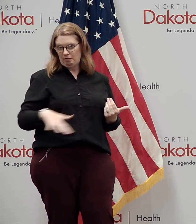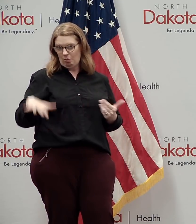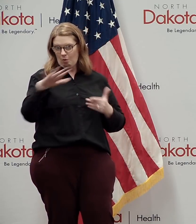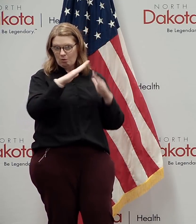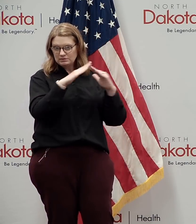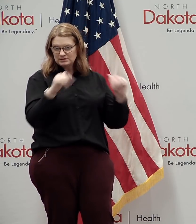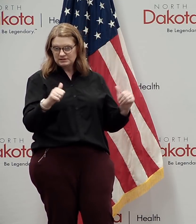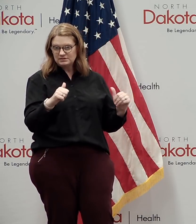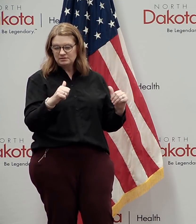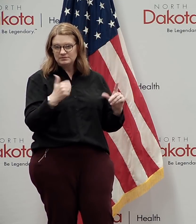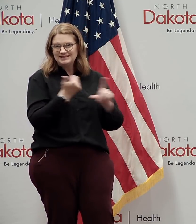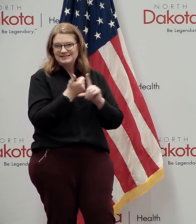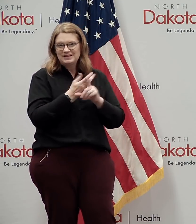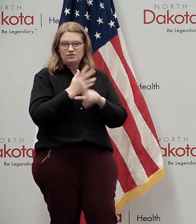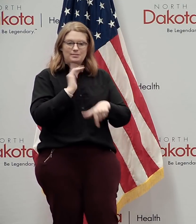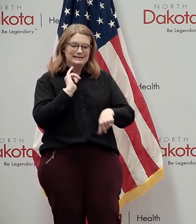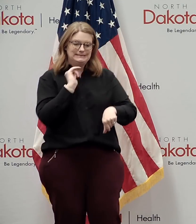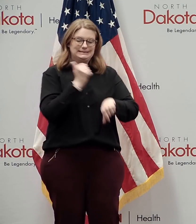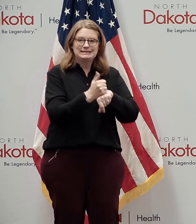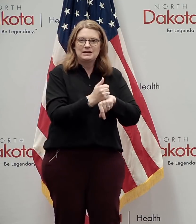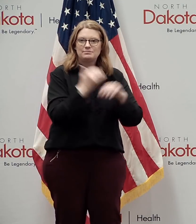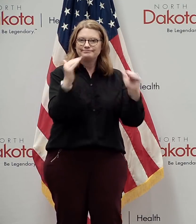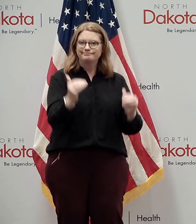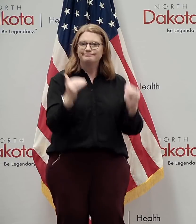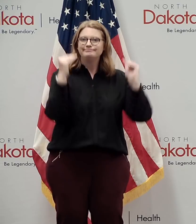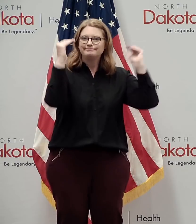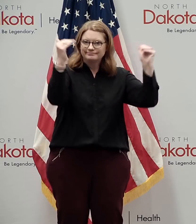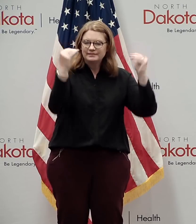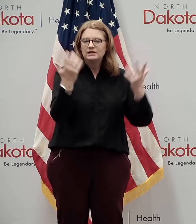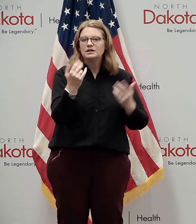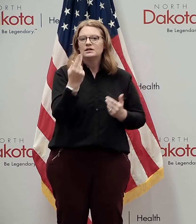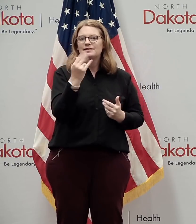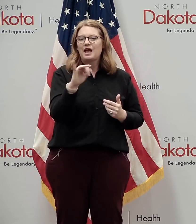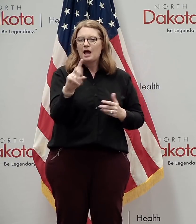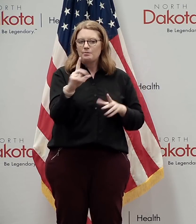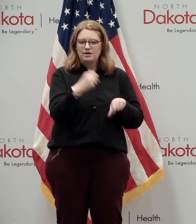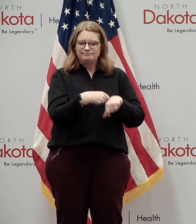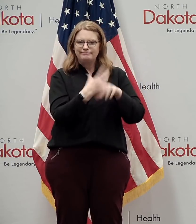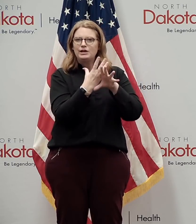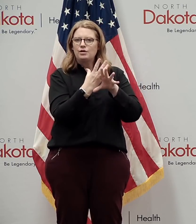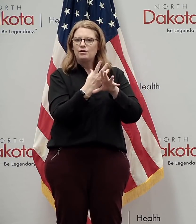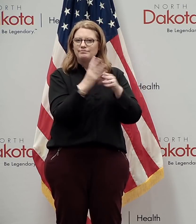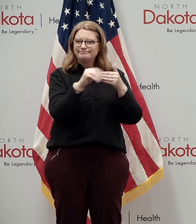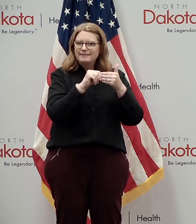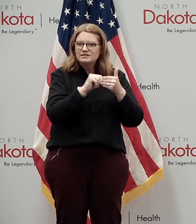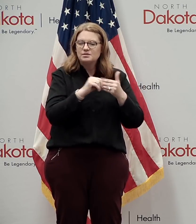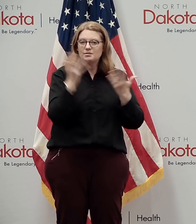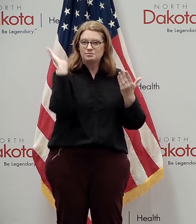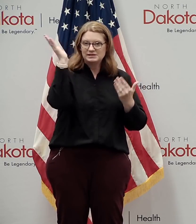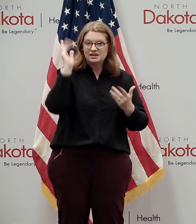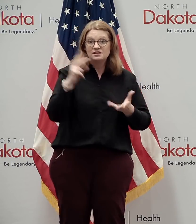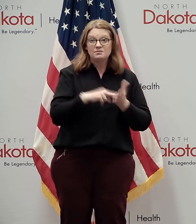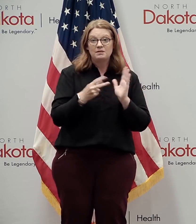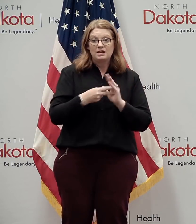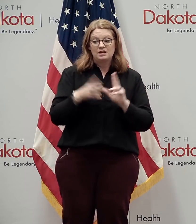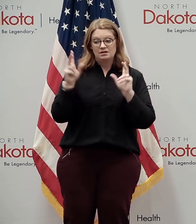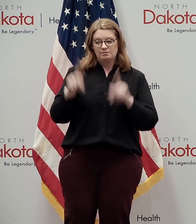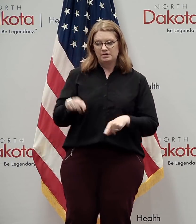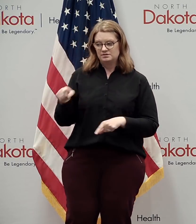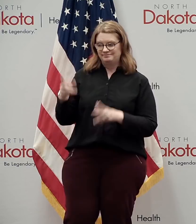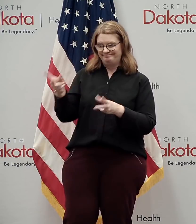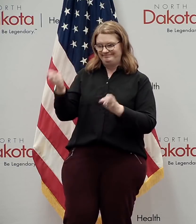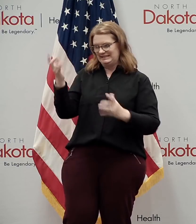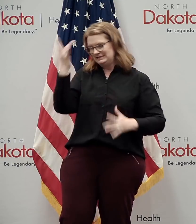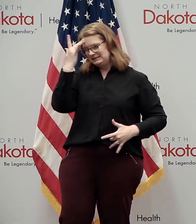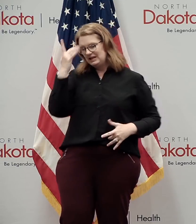will be rigged with advanced technology, so we'll be able to do what's called the hybrid flexible presentation. If somebody gets sick, they go back to their